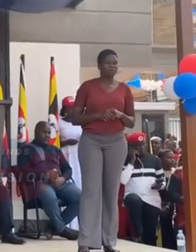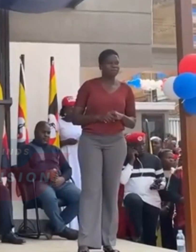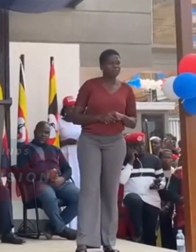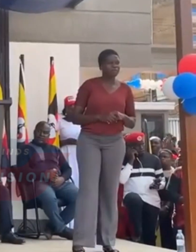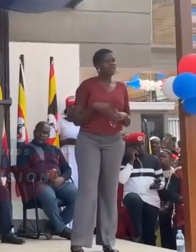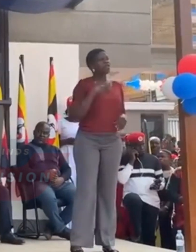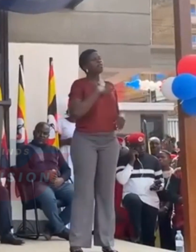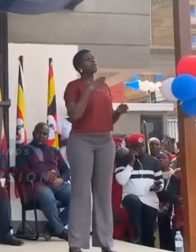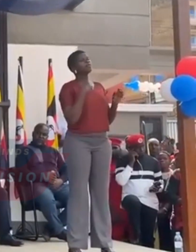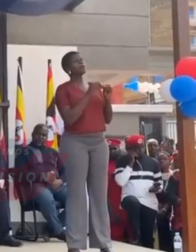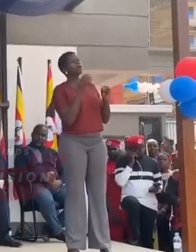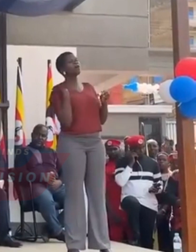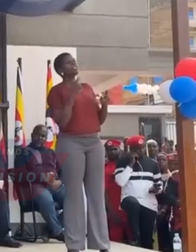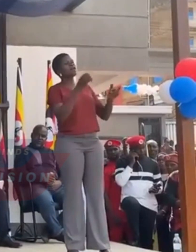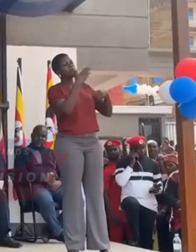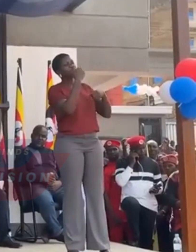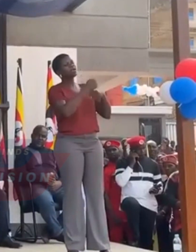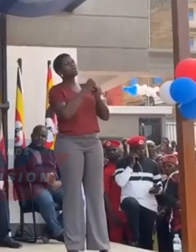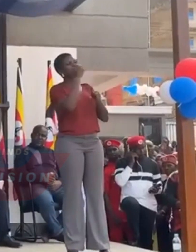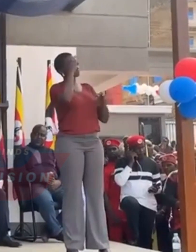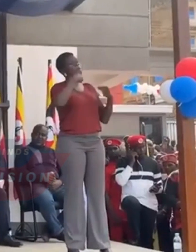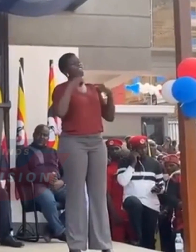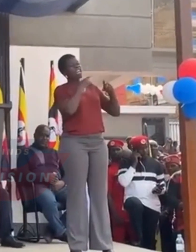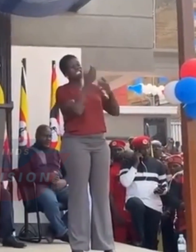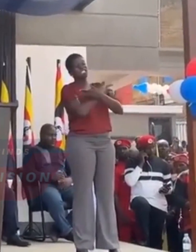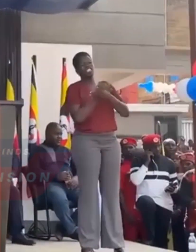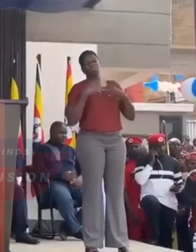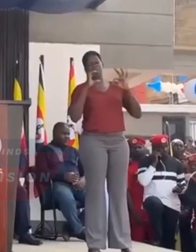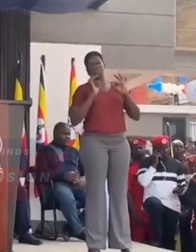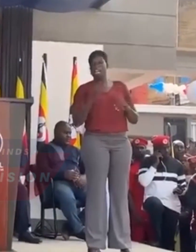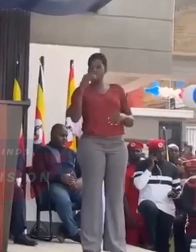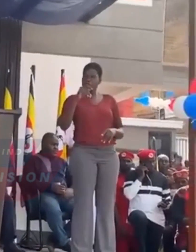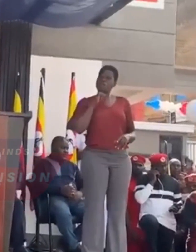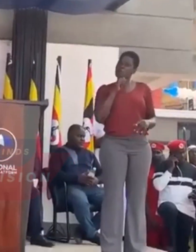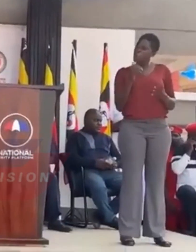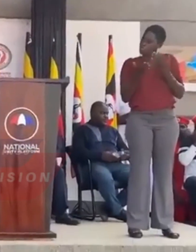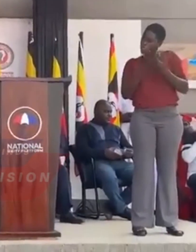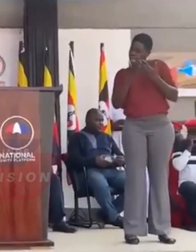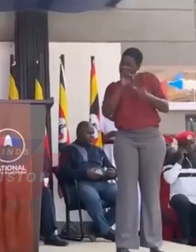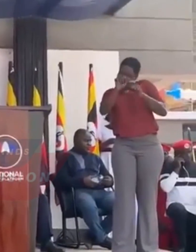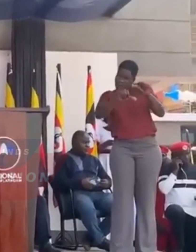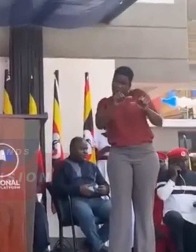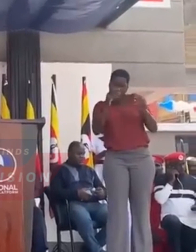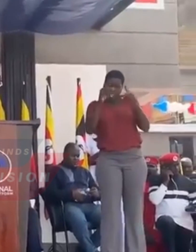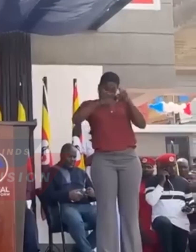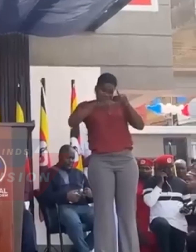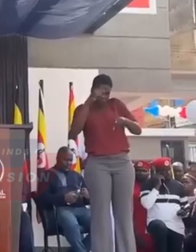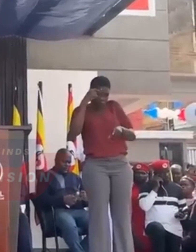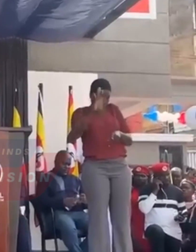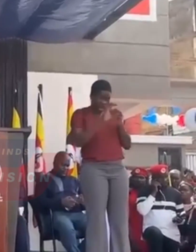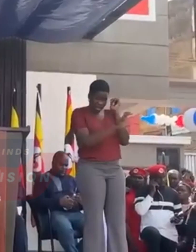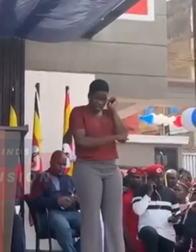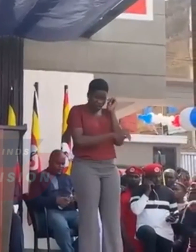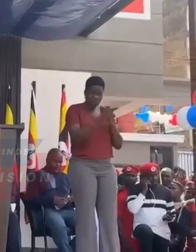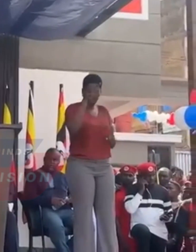Norbert, njagala nkoleyo t-shirt eyo nange nyume. If you don't care about the politics of your country, you